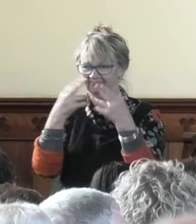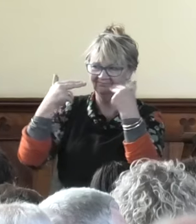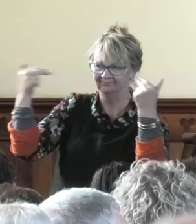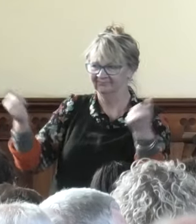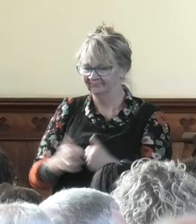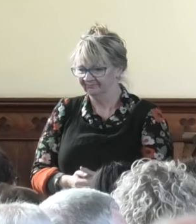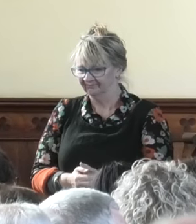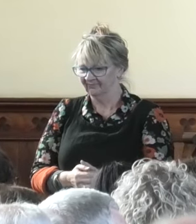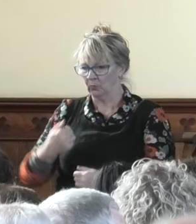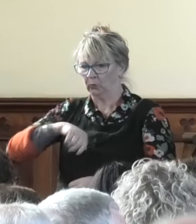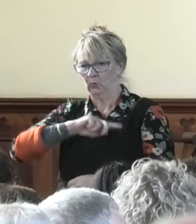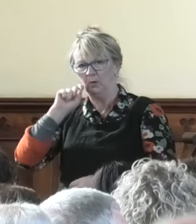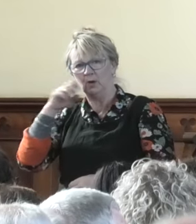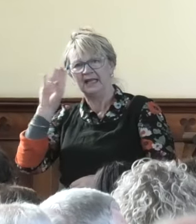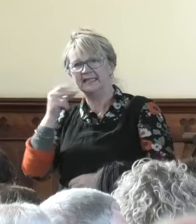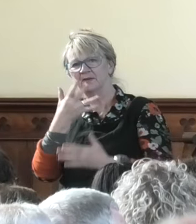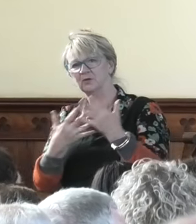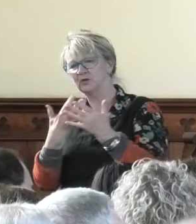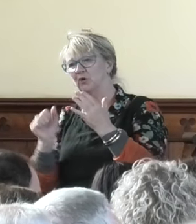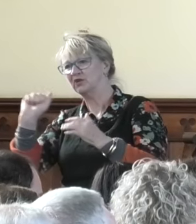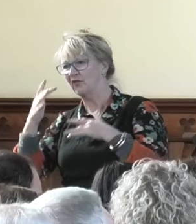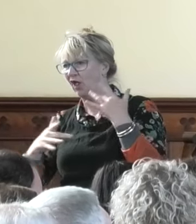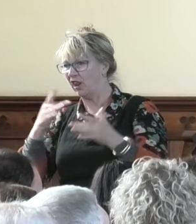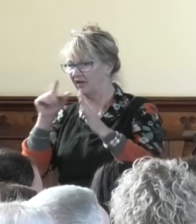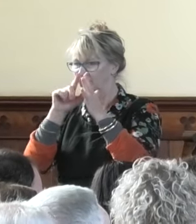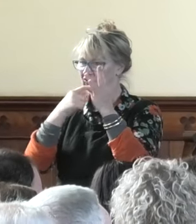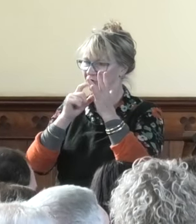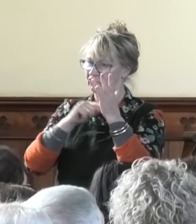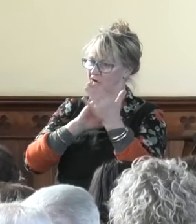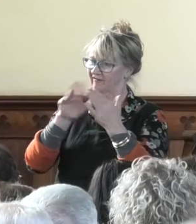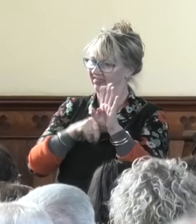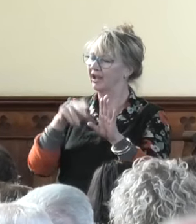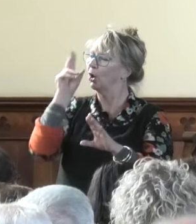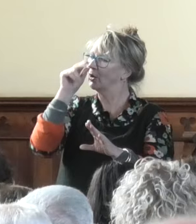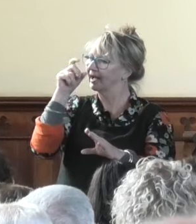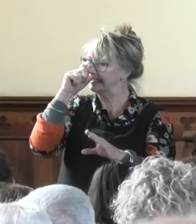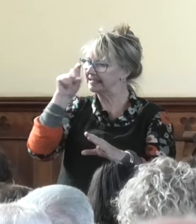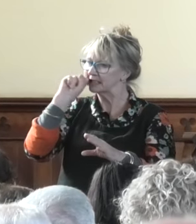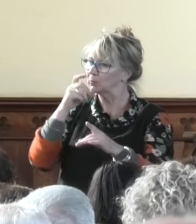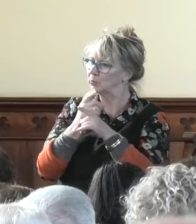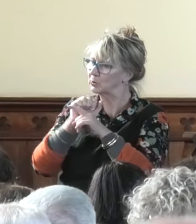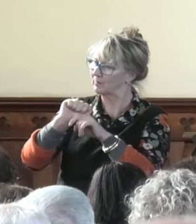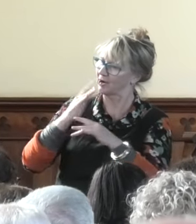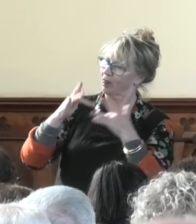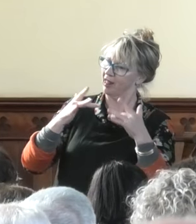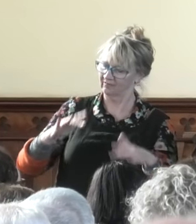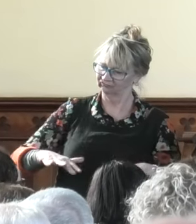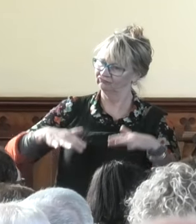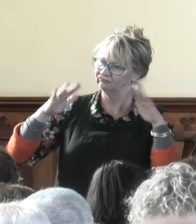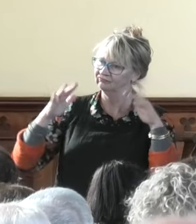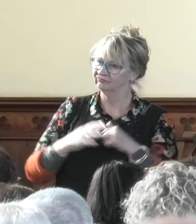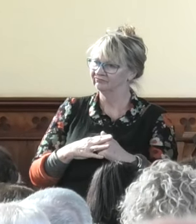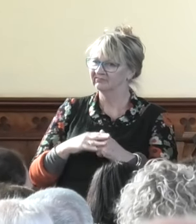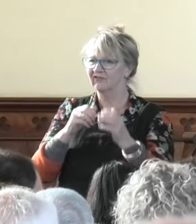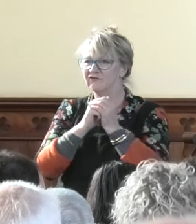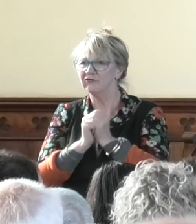will hear some stories of life as Dorothy, Rinska's younger sister, brings us a compendium of stories shared by